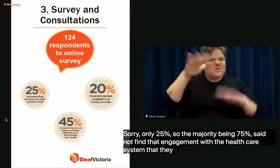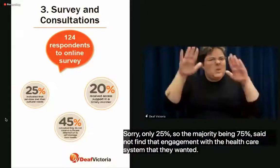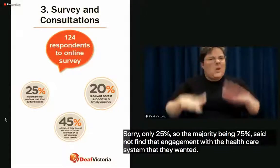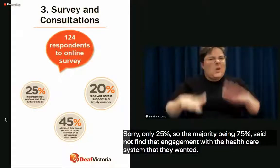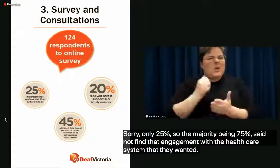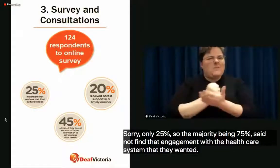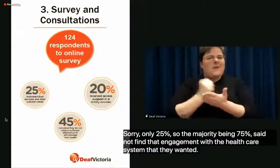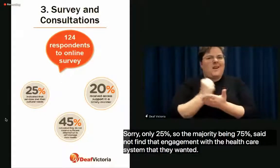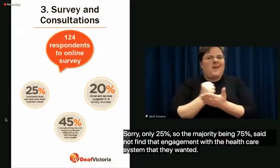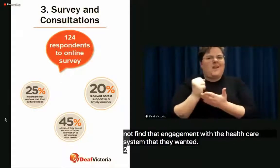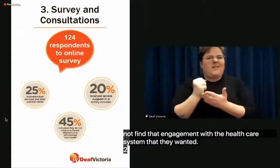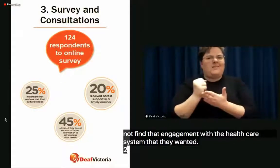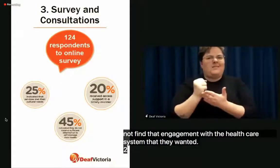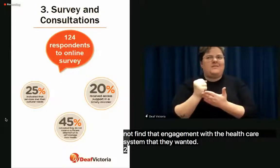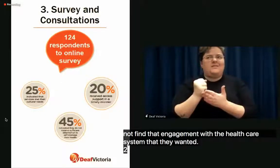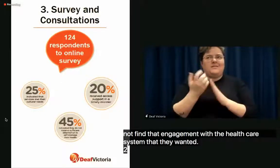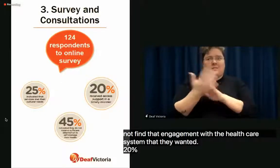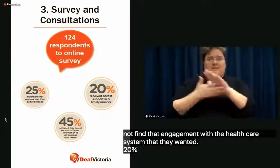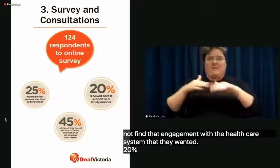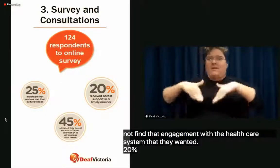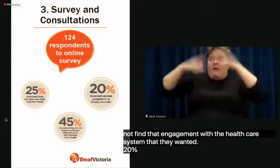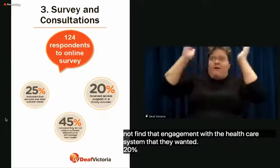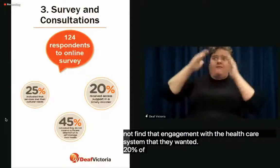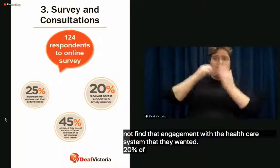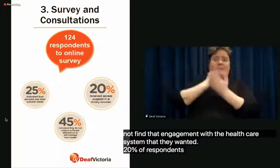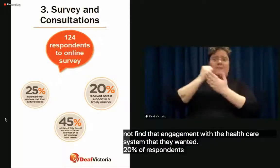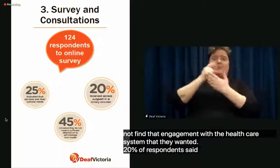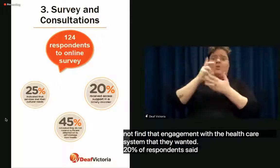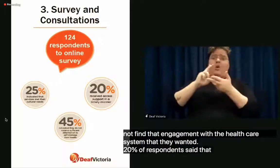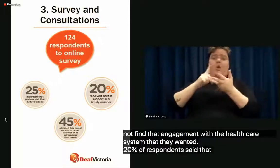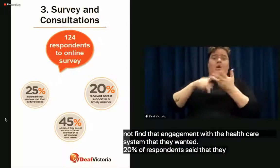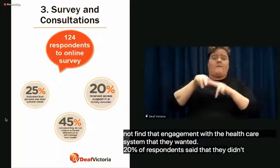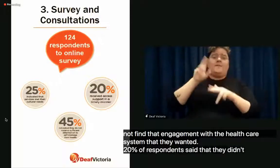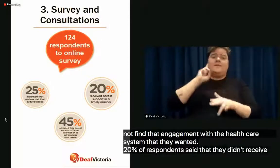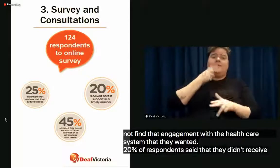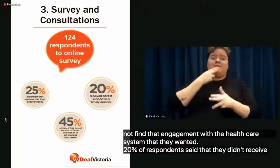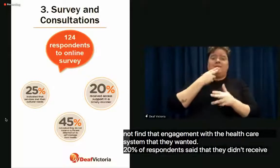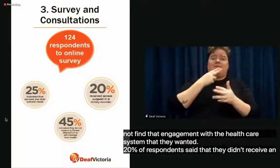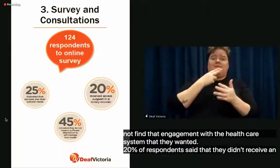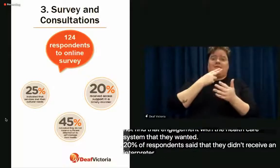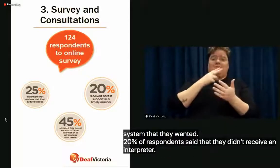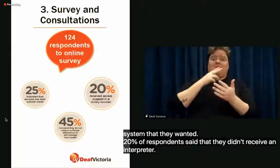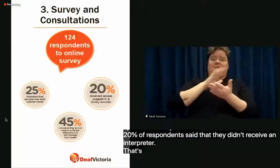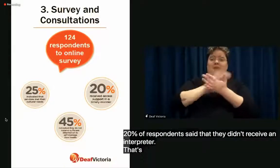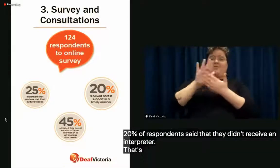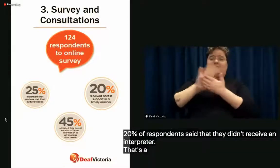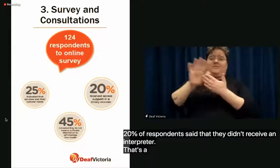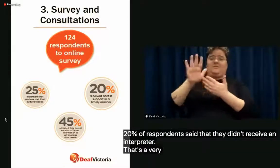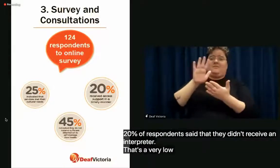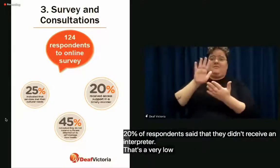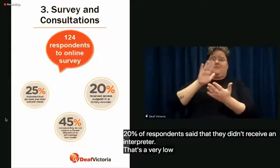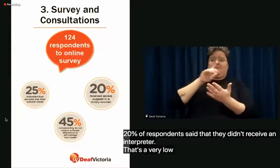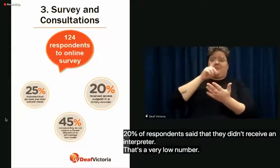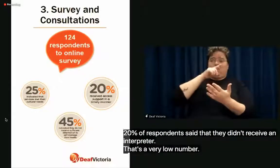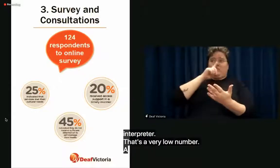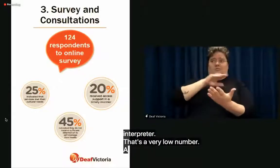they didn't receive an interpreter. That's a very low number. Again, the majority of deaf, hard of hearing people